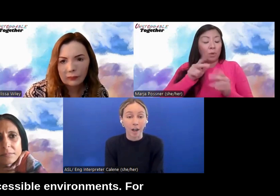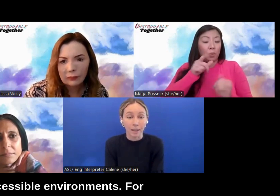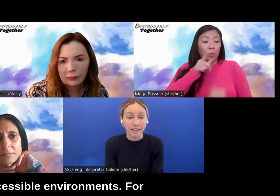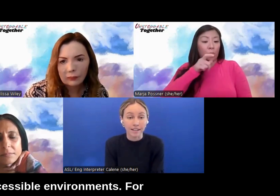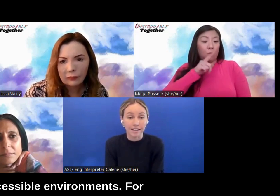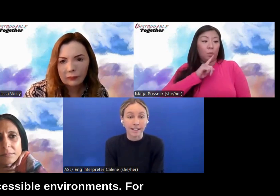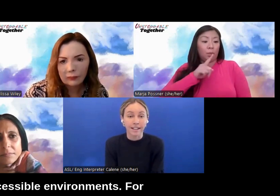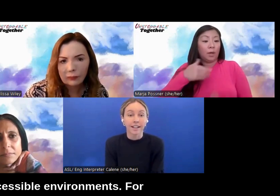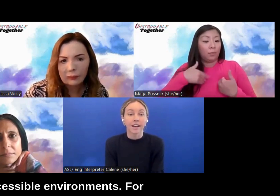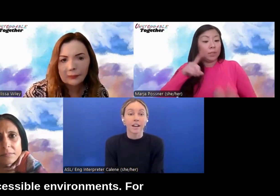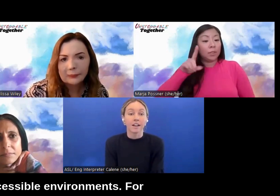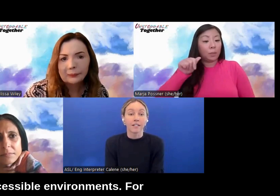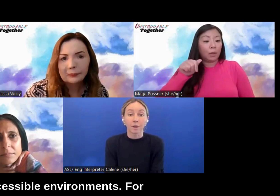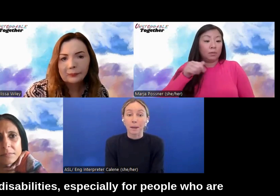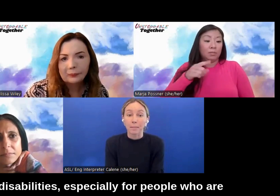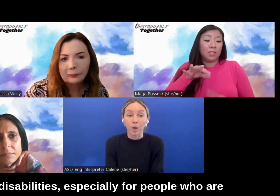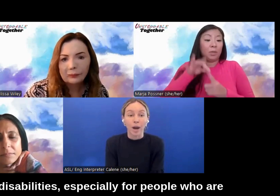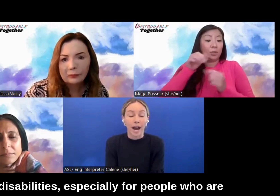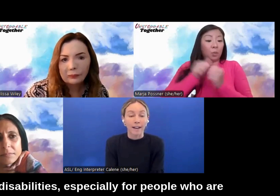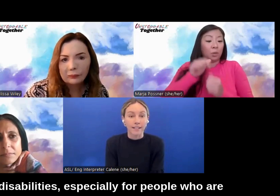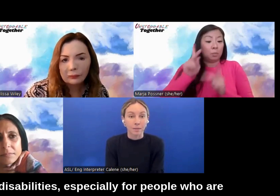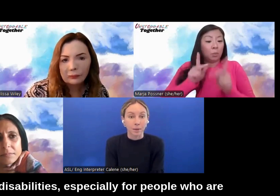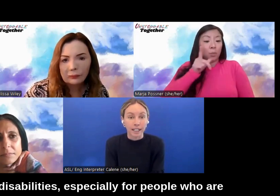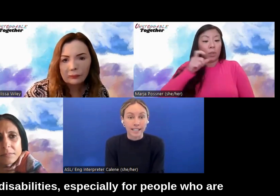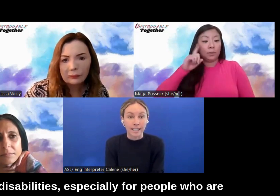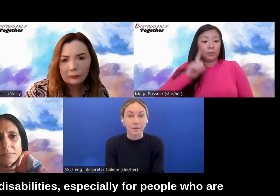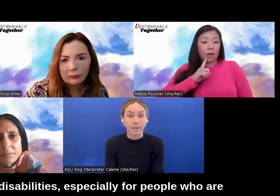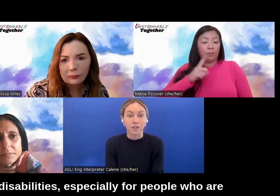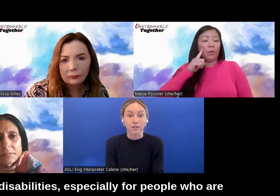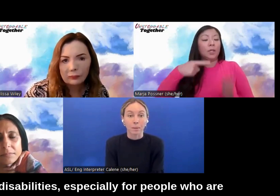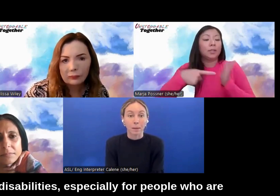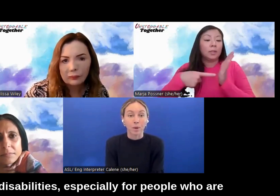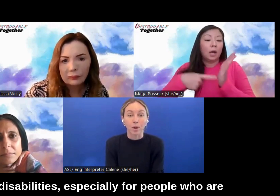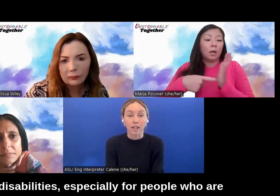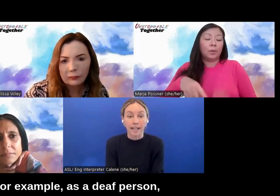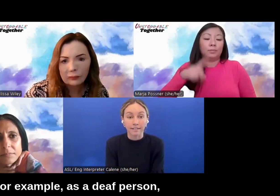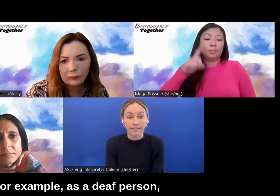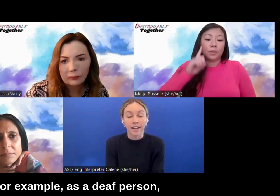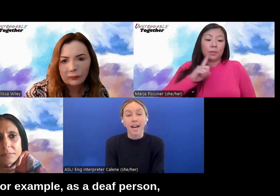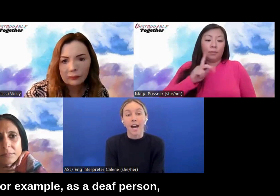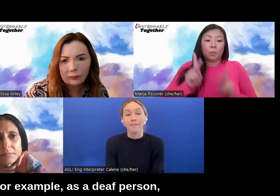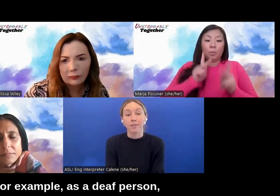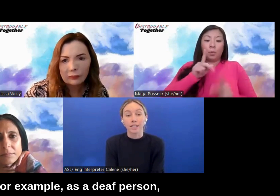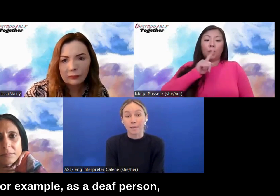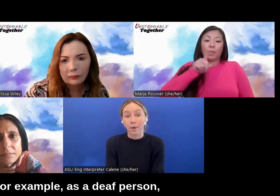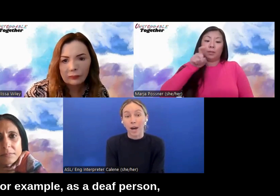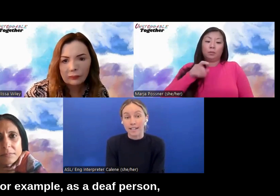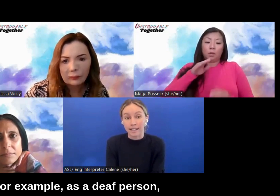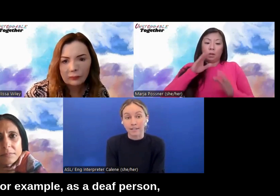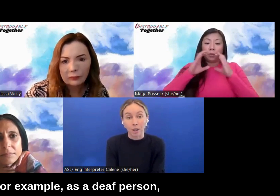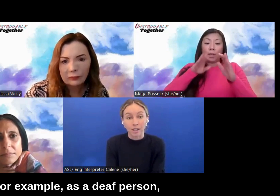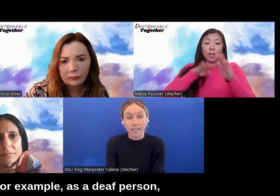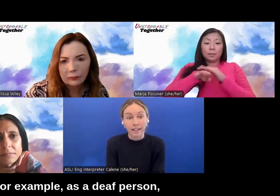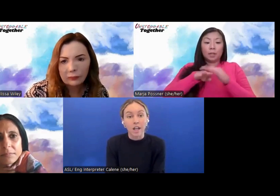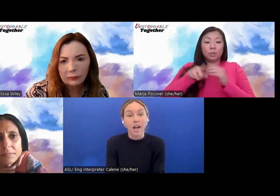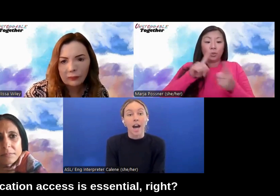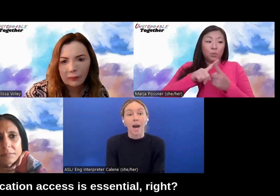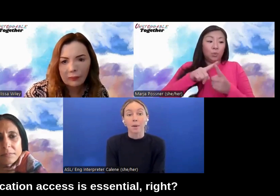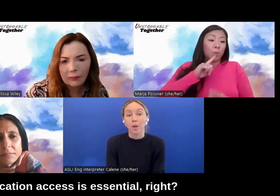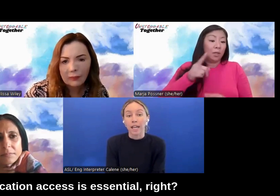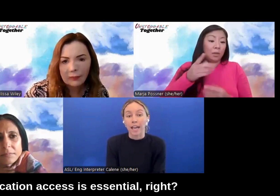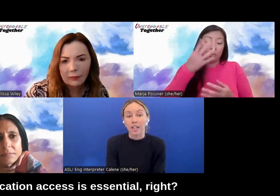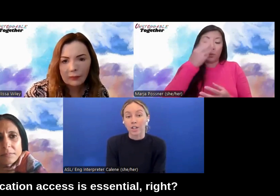accessible environments for people who have disabilities, especially for people who are deaf. For example, as a deaf